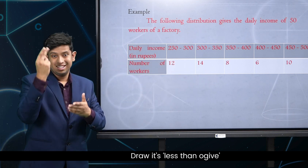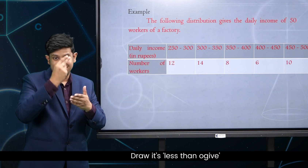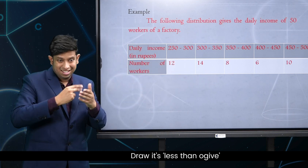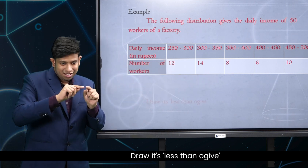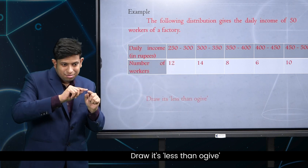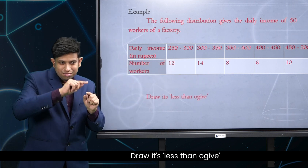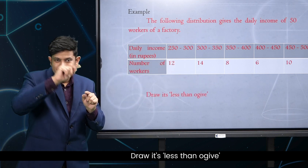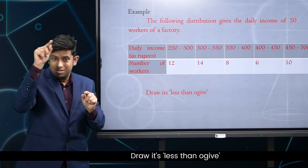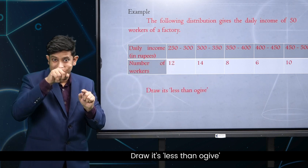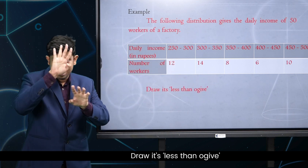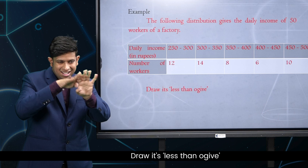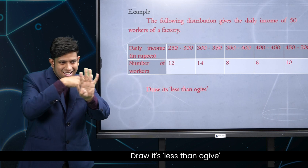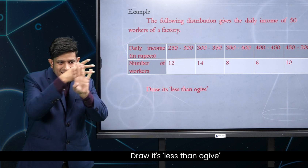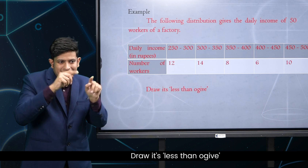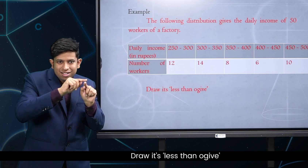Draw its less than ogive.